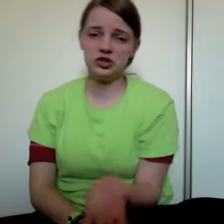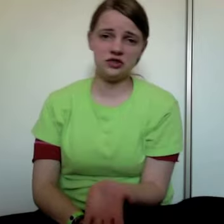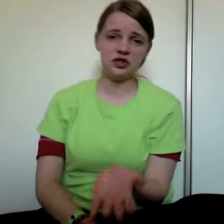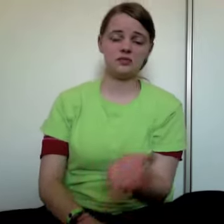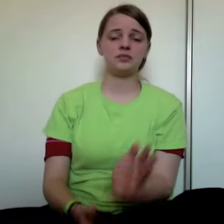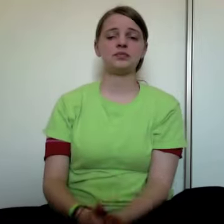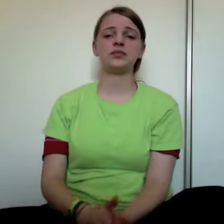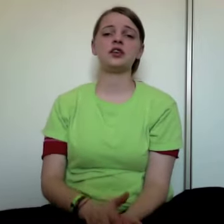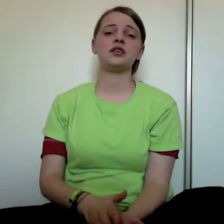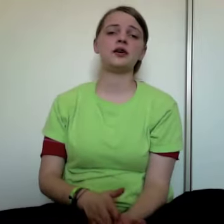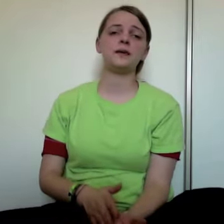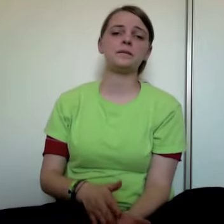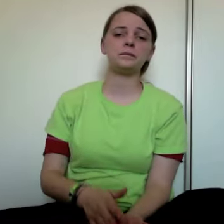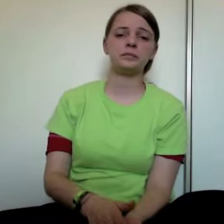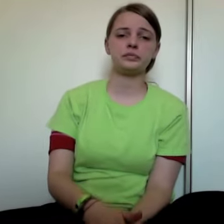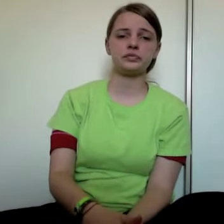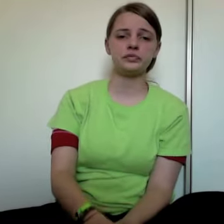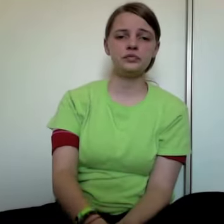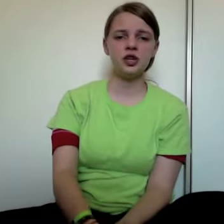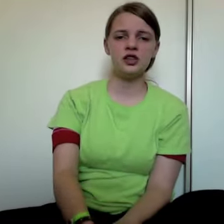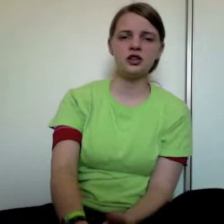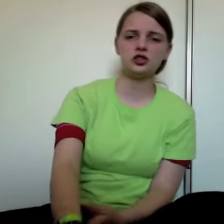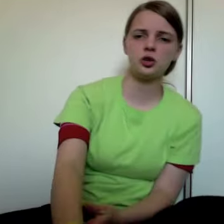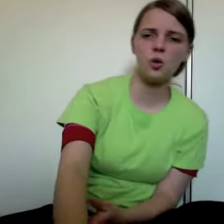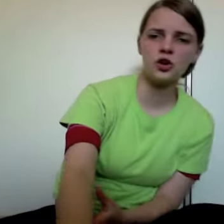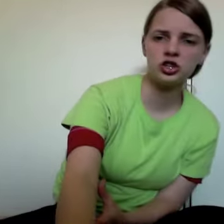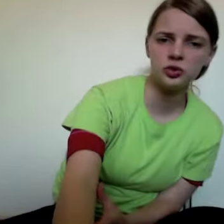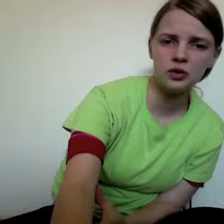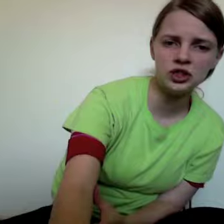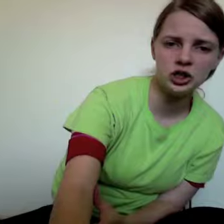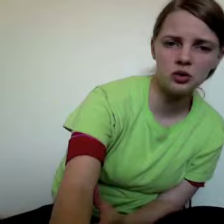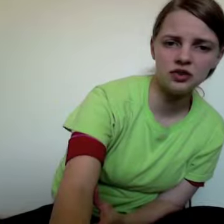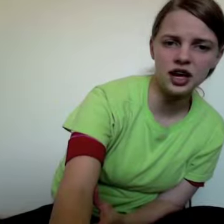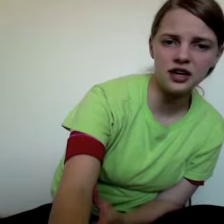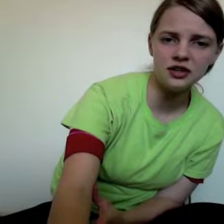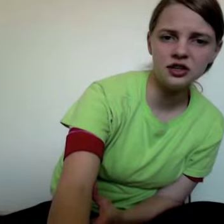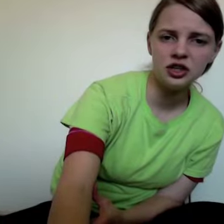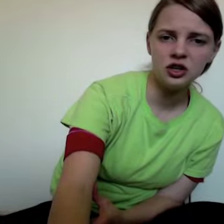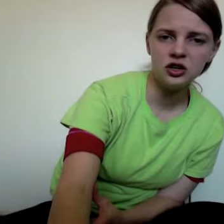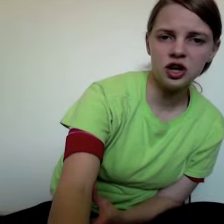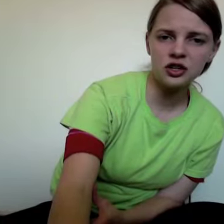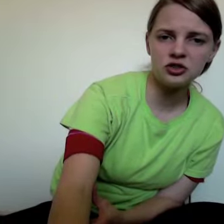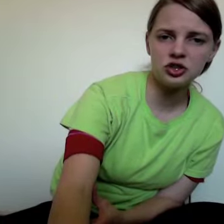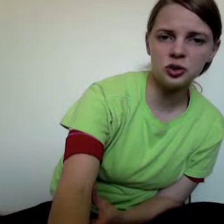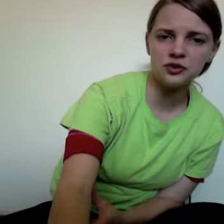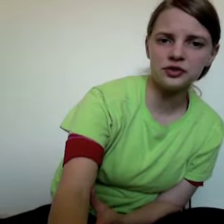fit. And then it's the chorus. We don't need to go over that. I could just go over it really